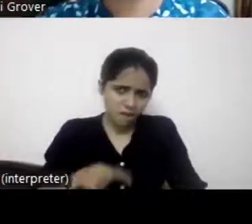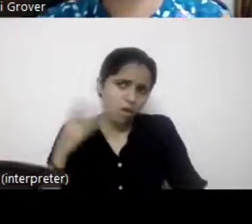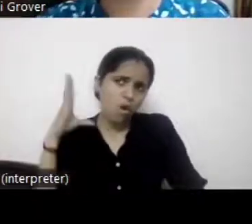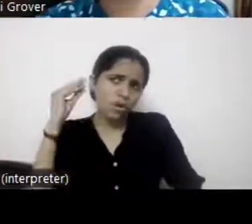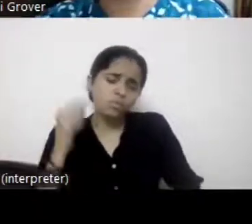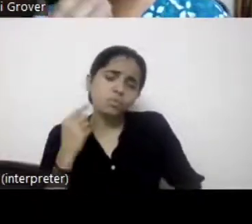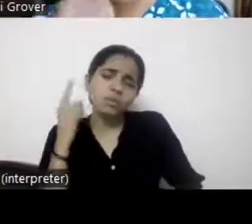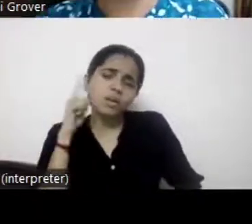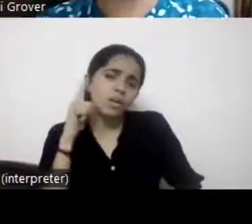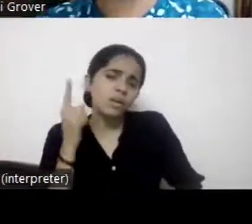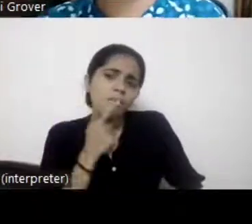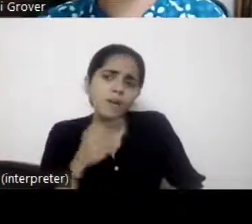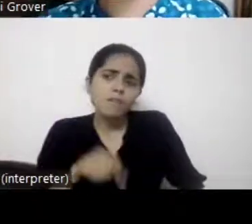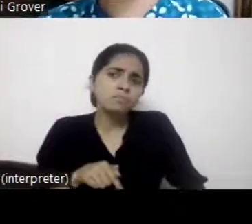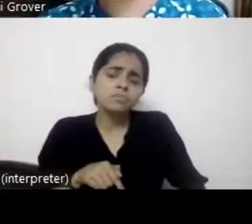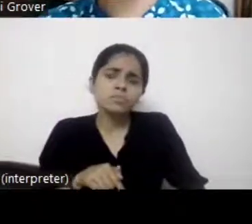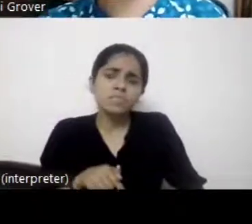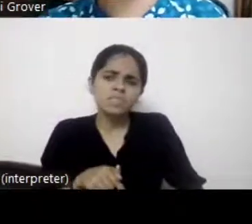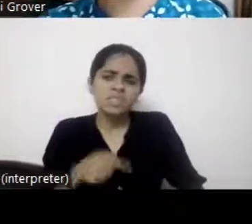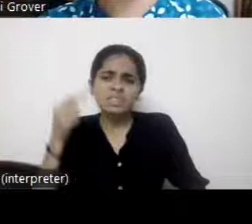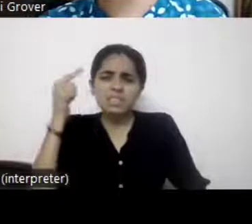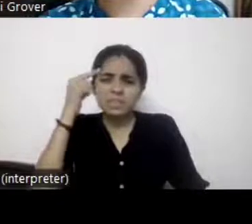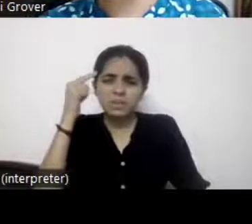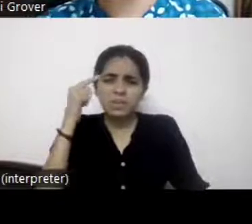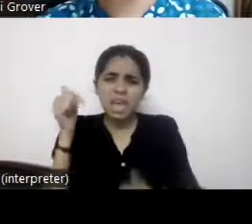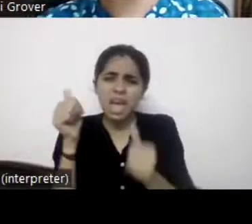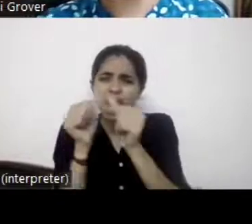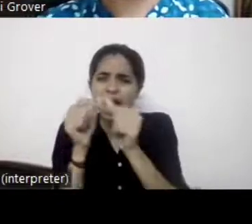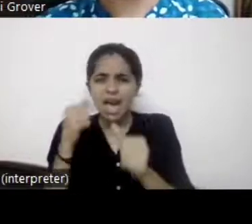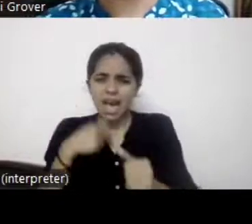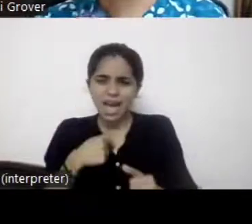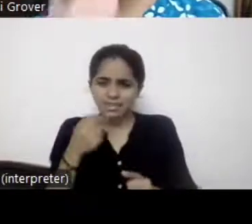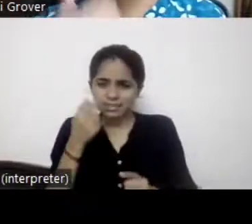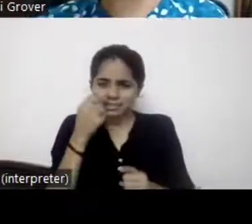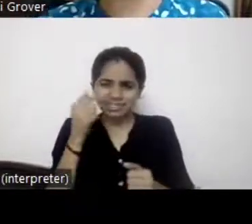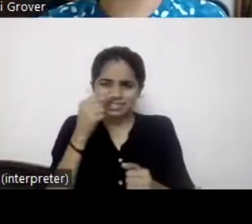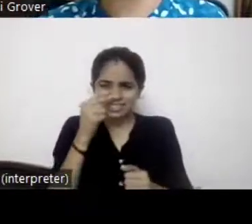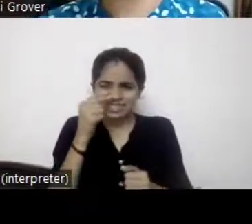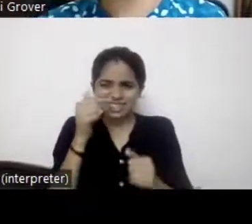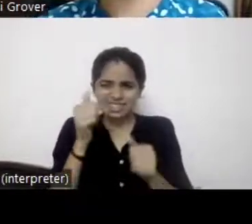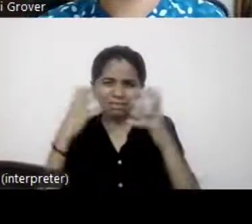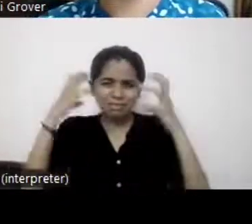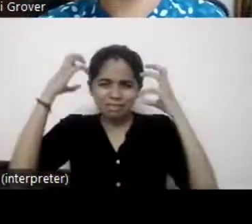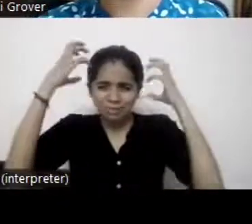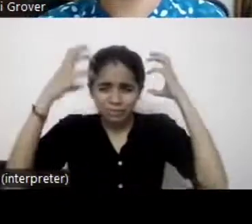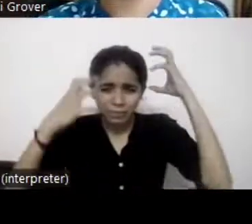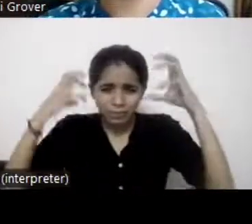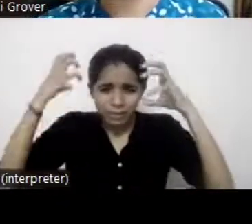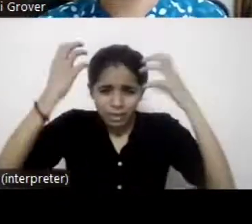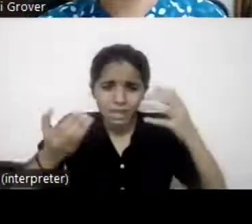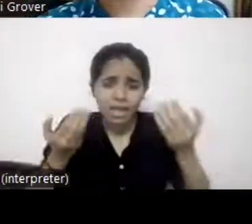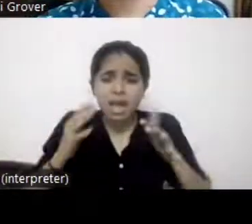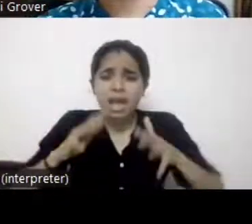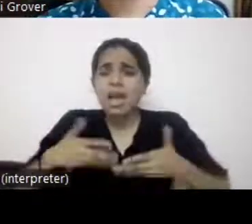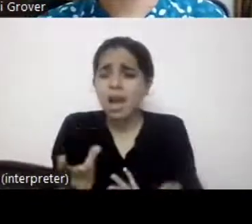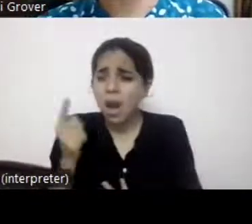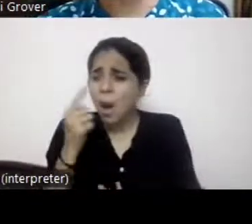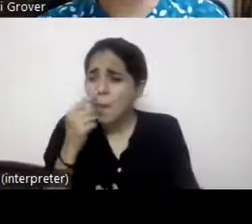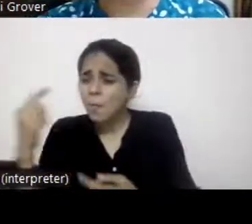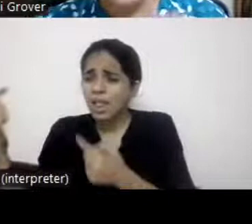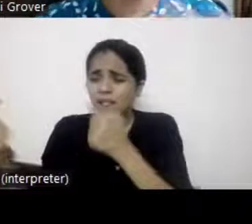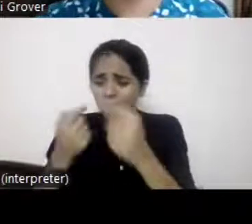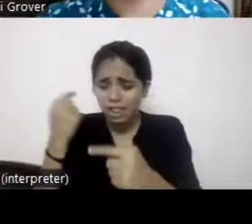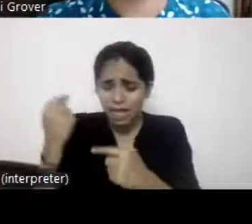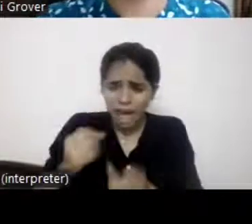there's this anxiety that's there in Aarti also, whether, and she has internalized that feeling of, that